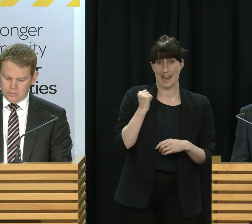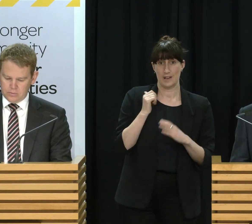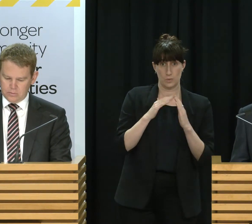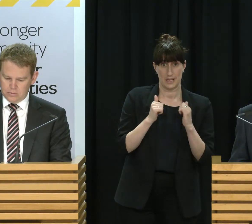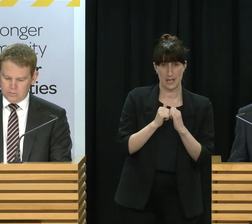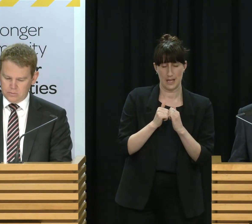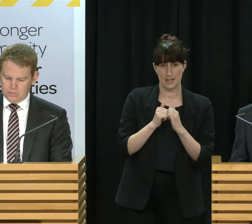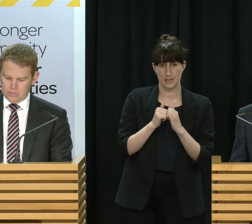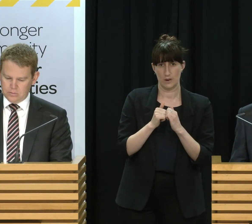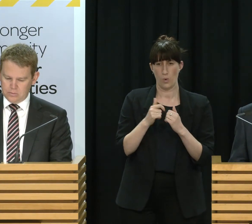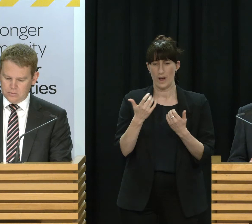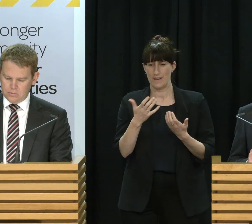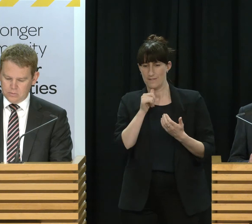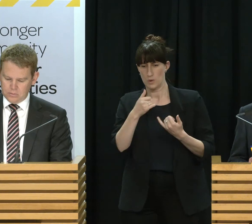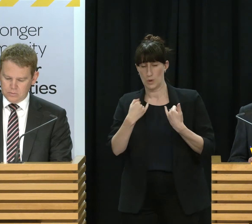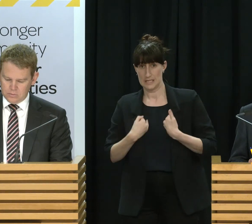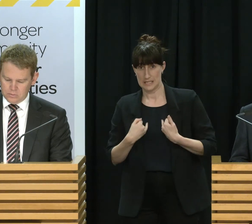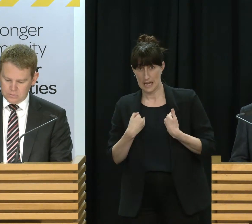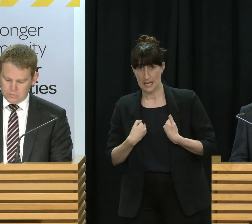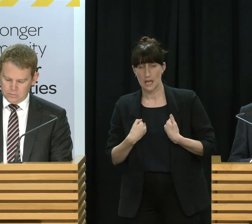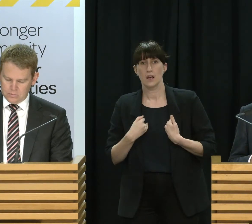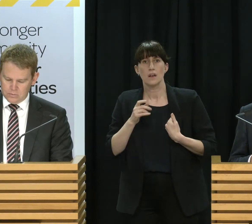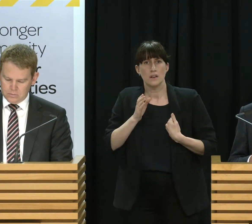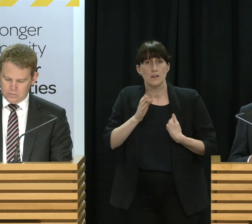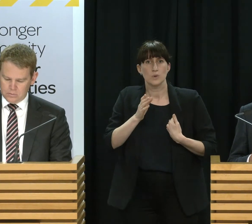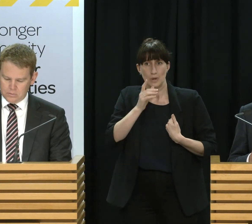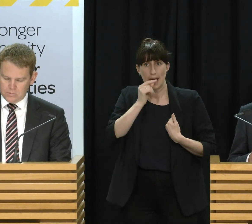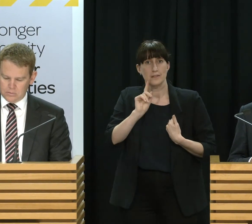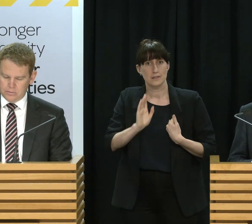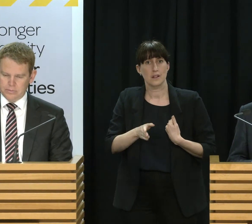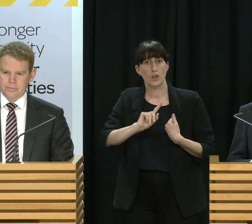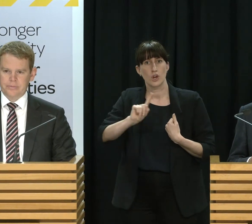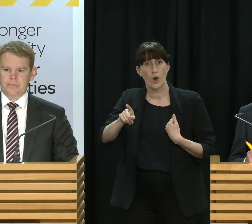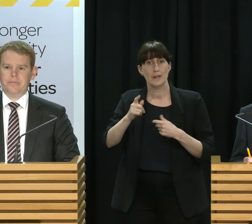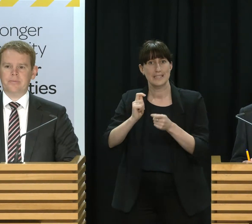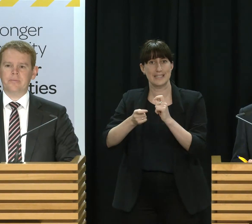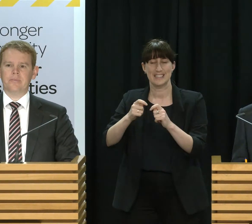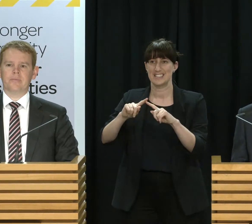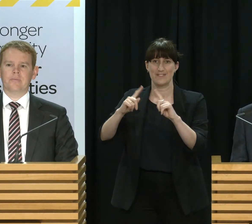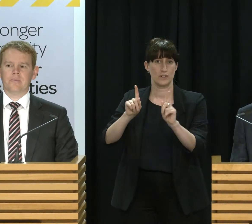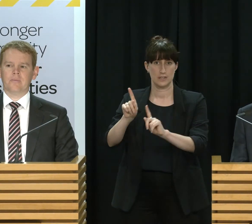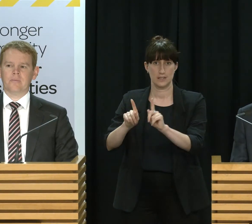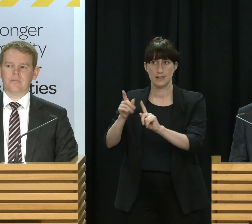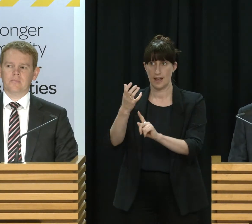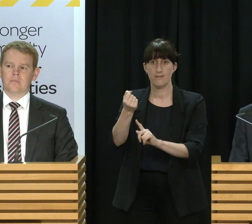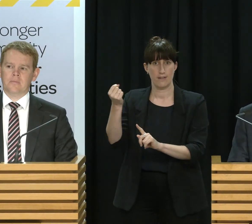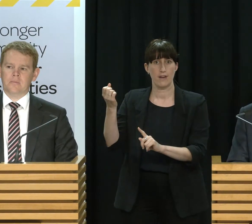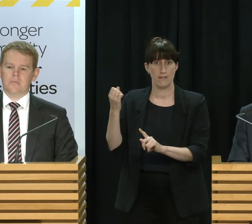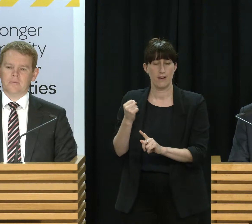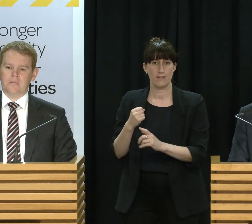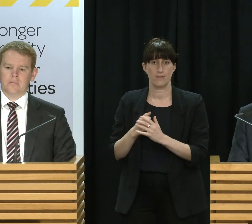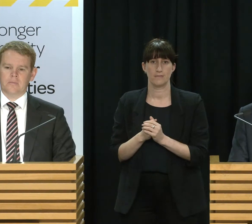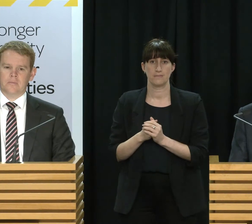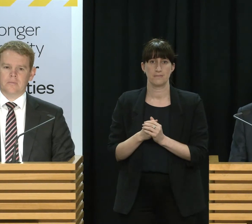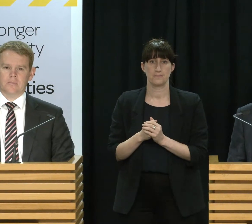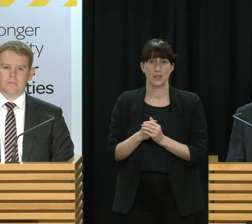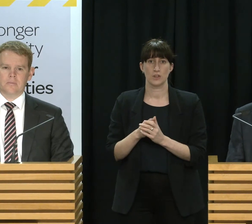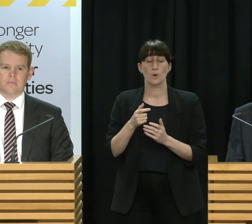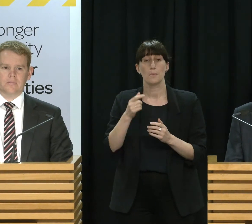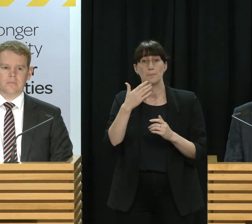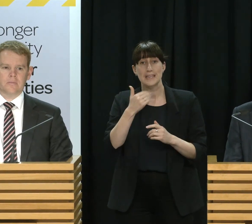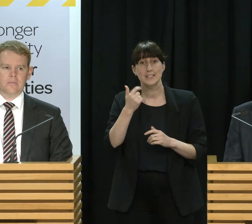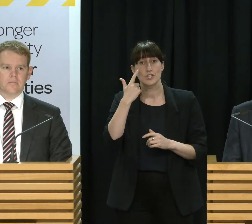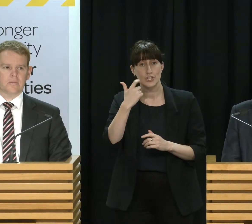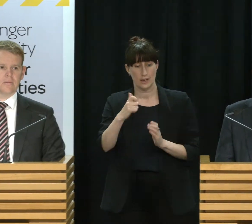same advice applies. Please do check those the website for the places of interest and the advice to you.